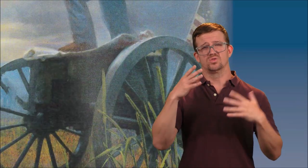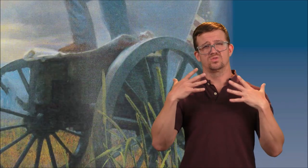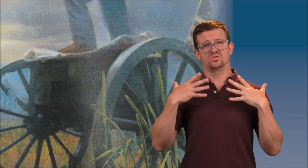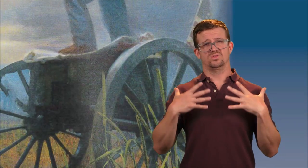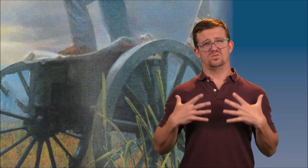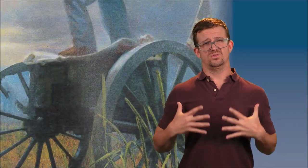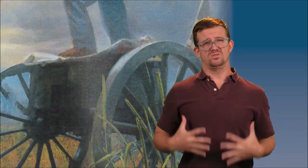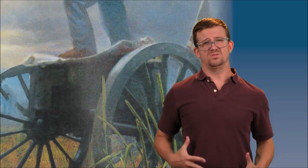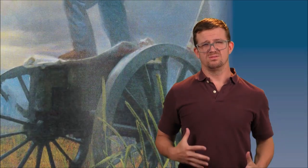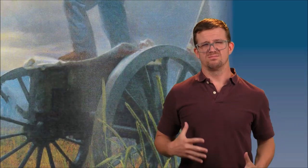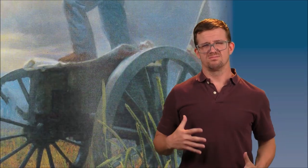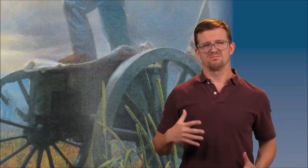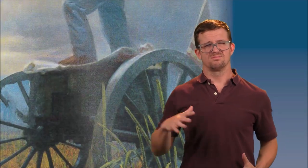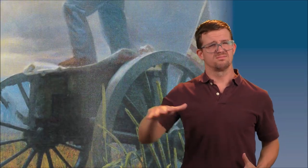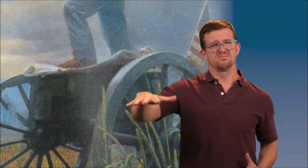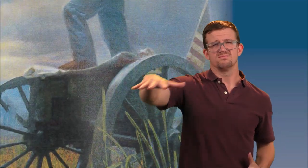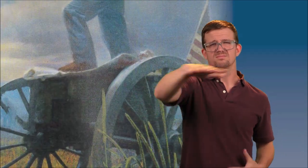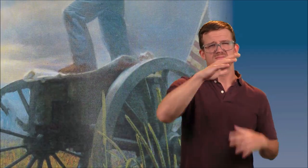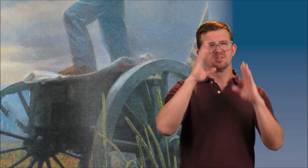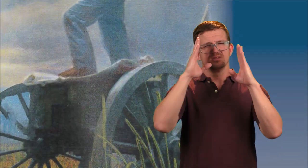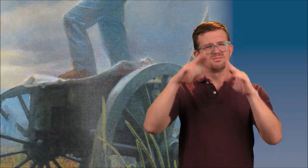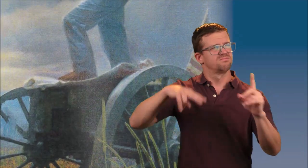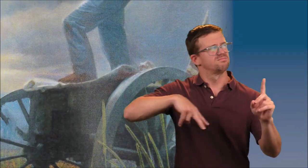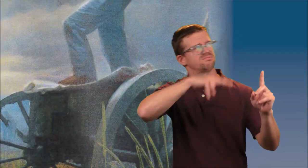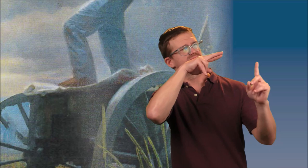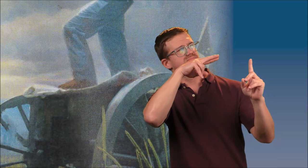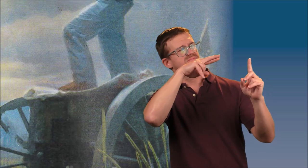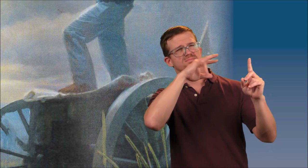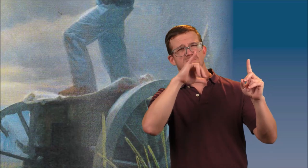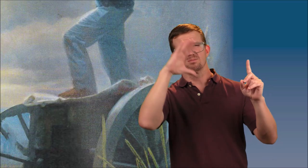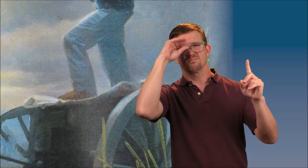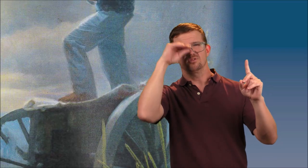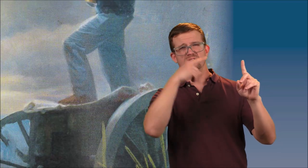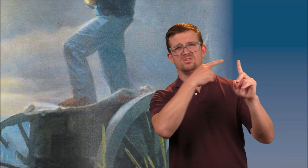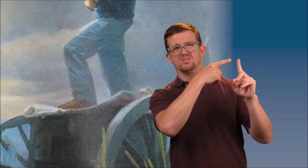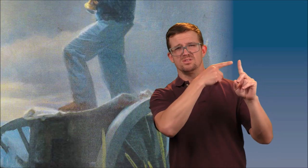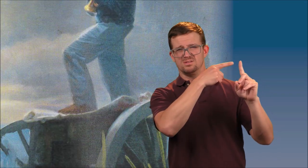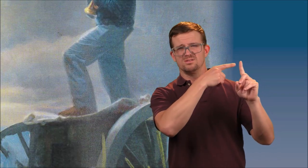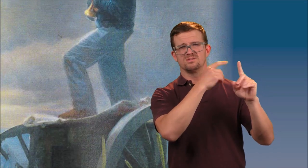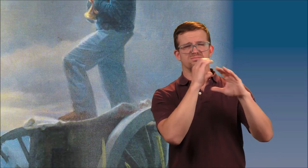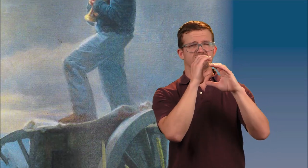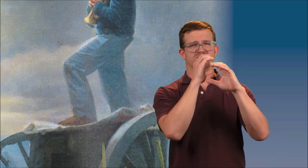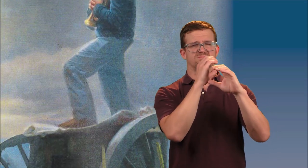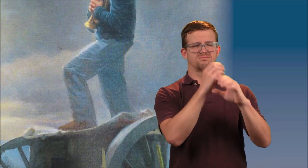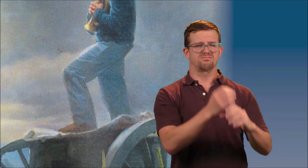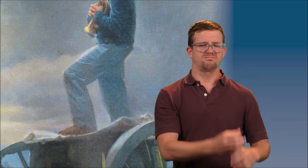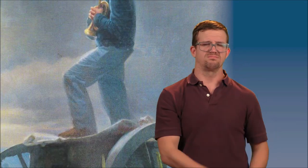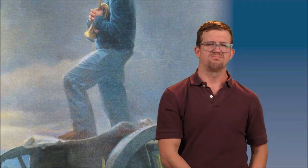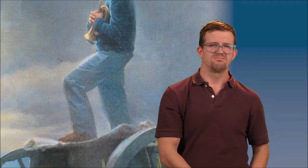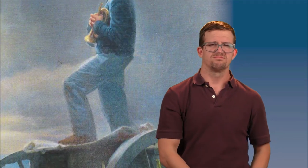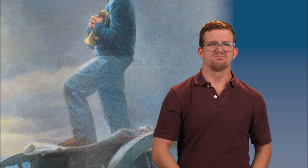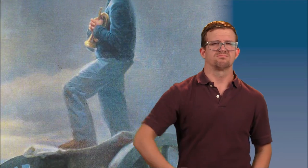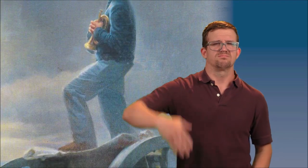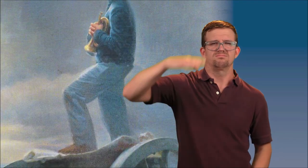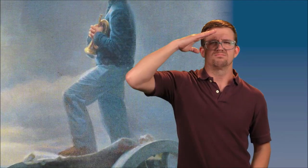with a sad downturn that echoed through the darkening hills. The boy in blue drew to